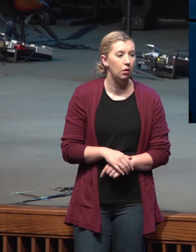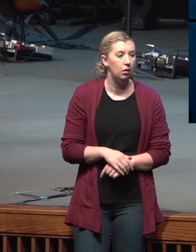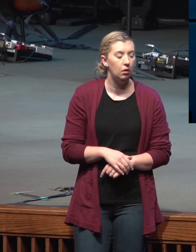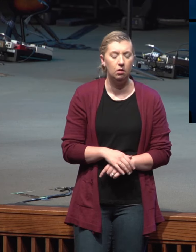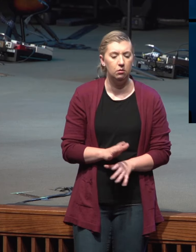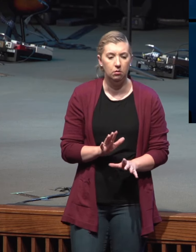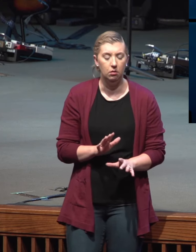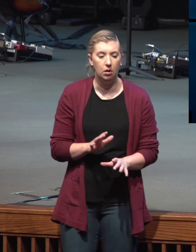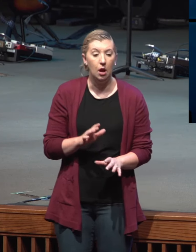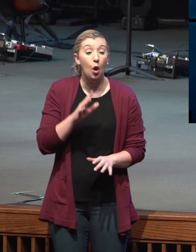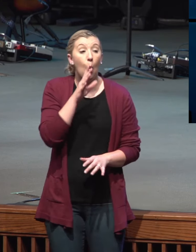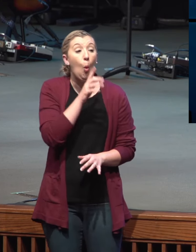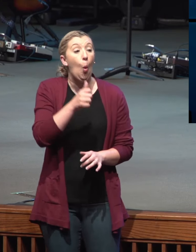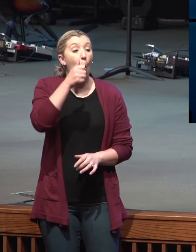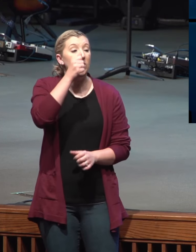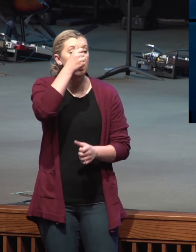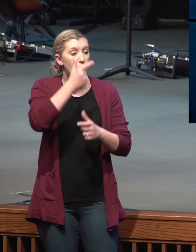But his eldest brother,